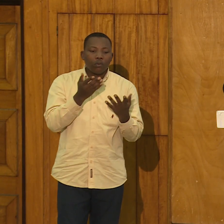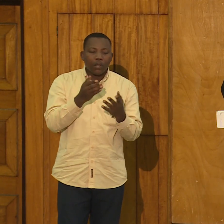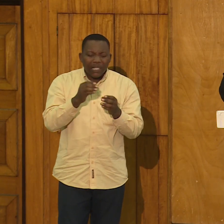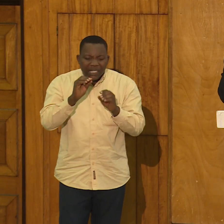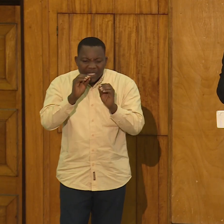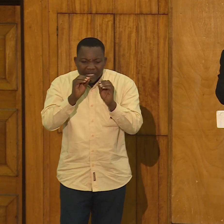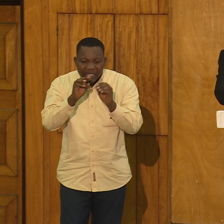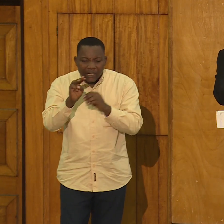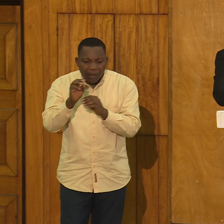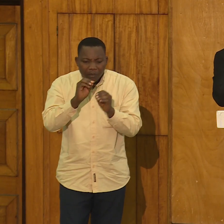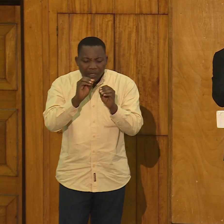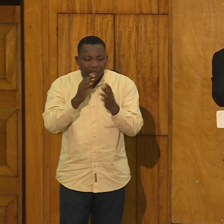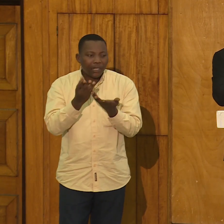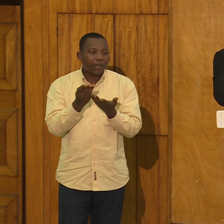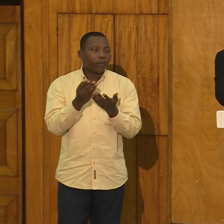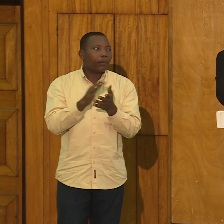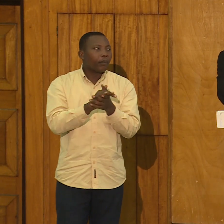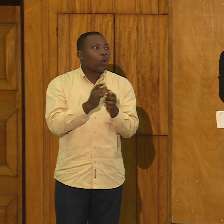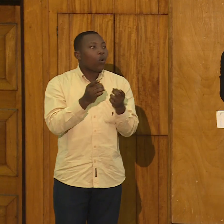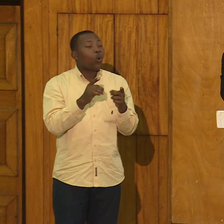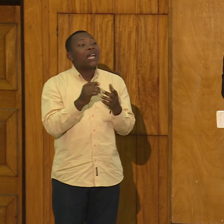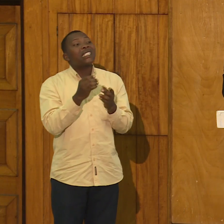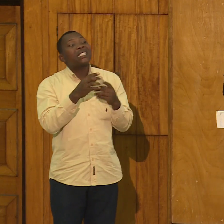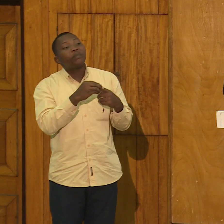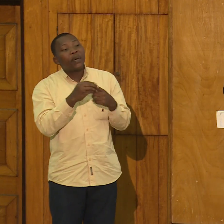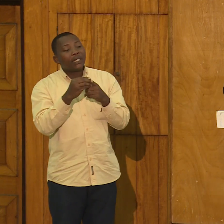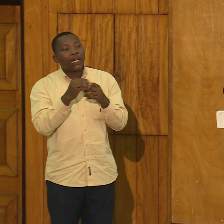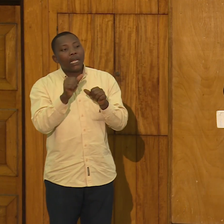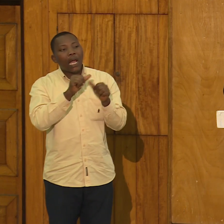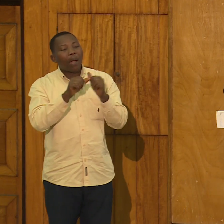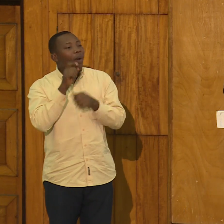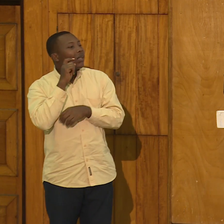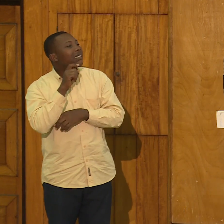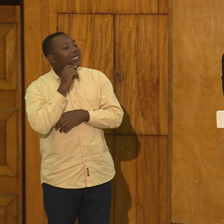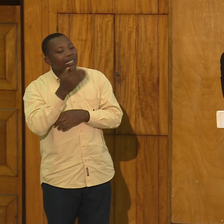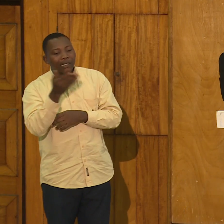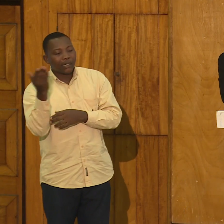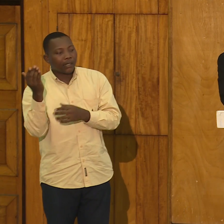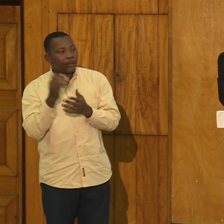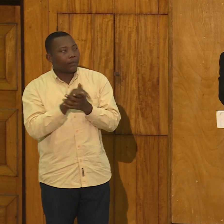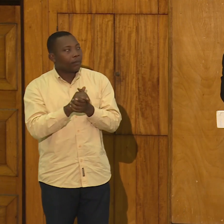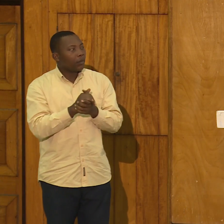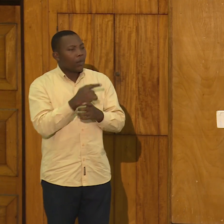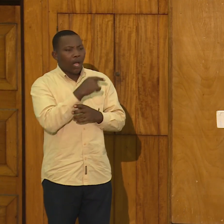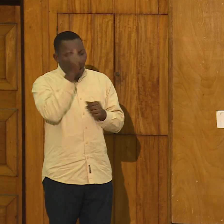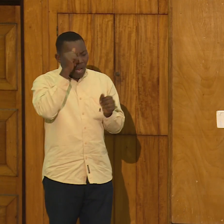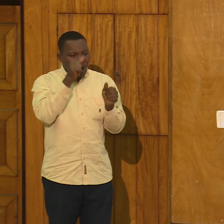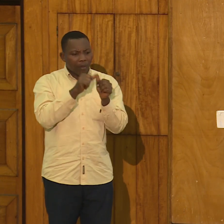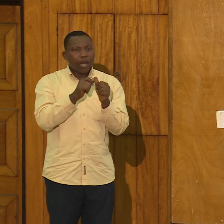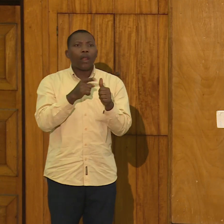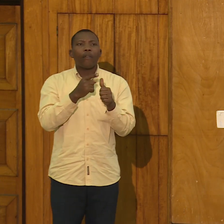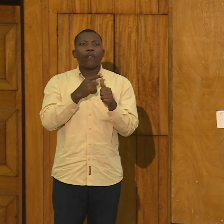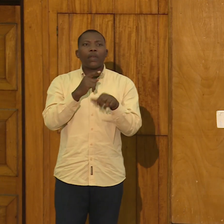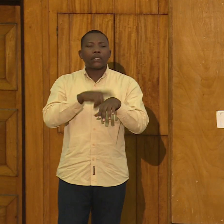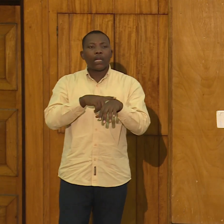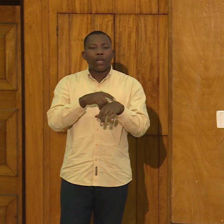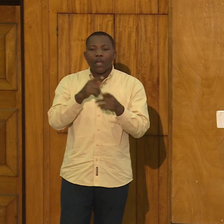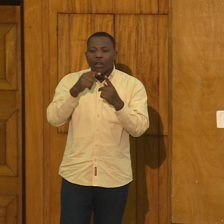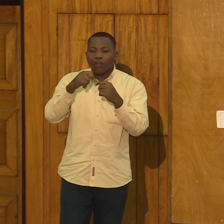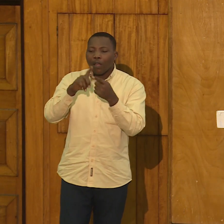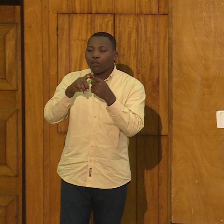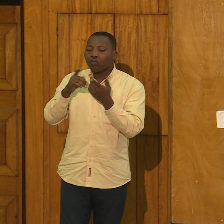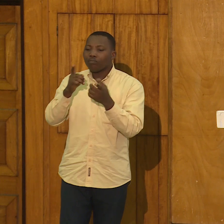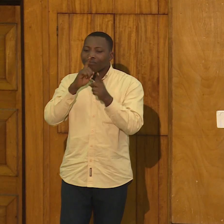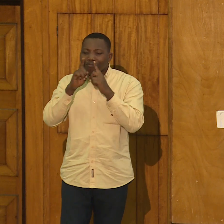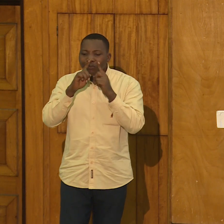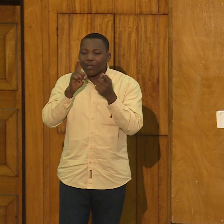SRH issues, especially when it comes to sexual matters. I remember the first time I tried to talk to my